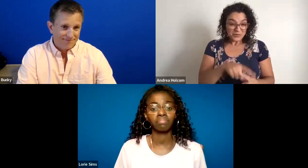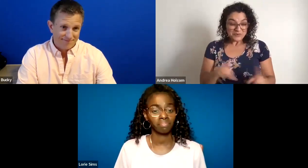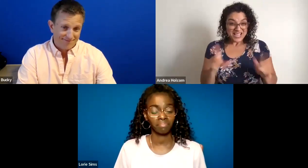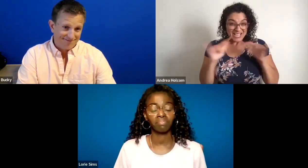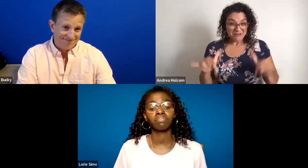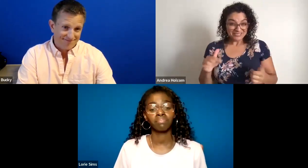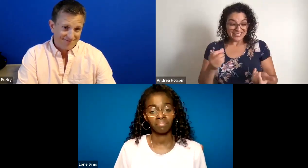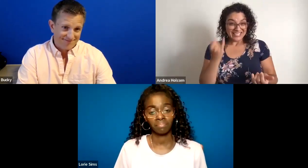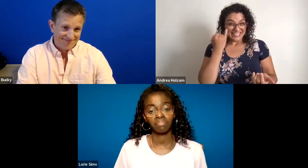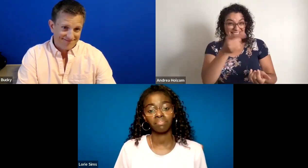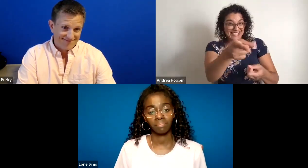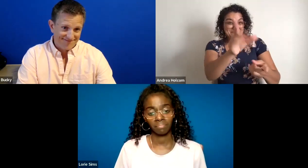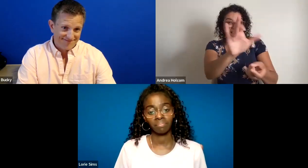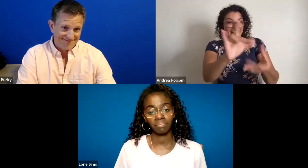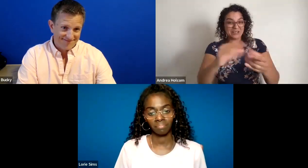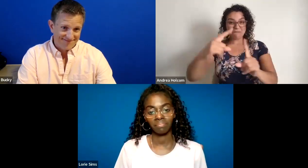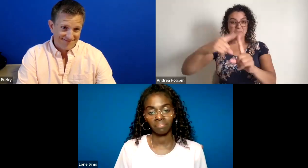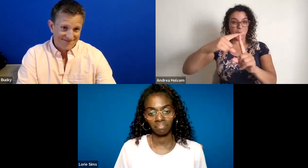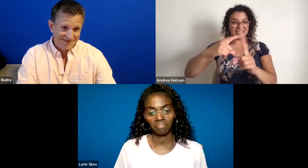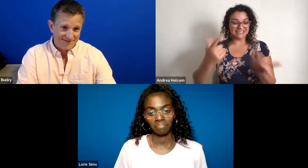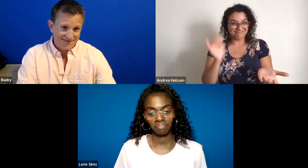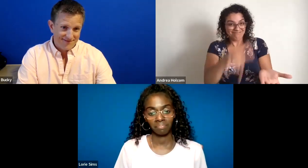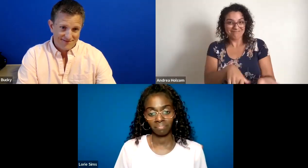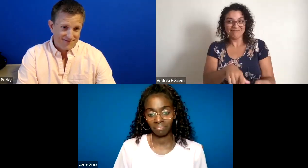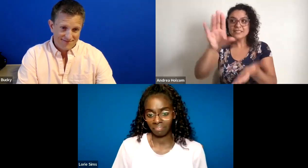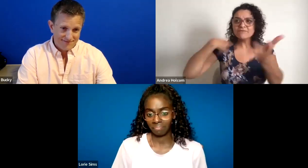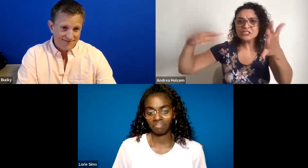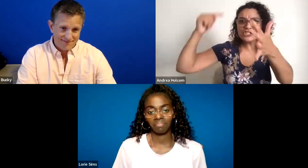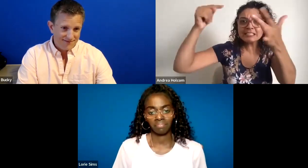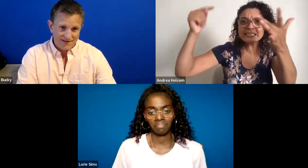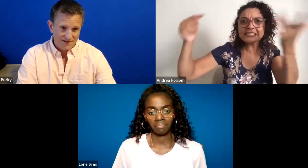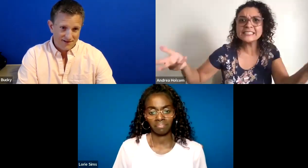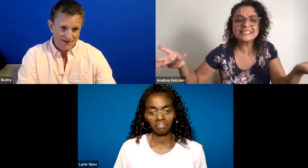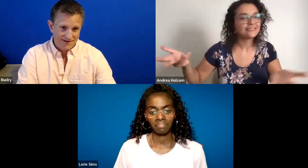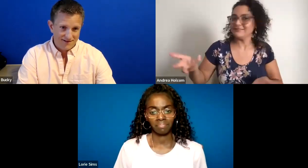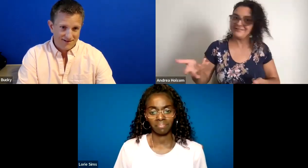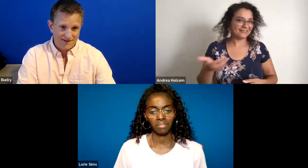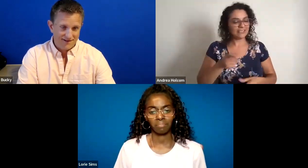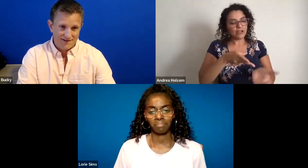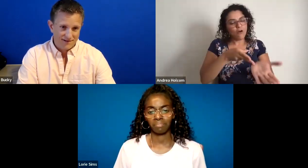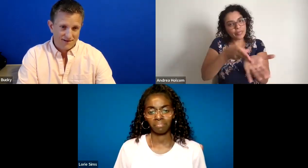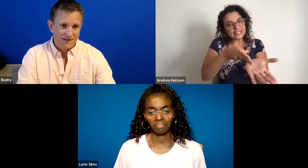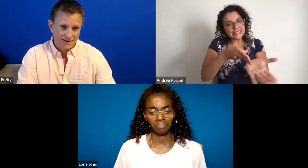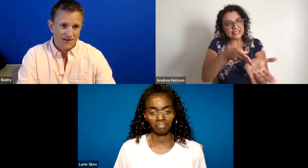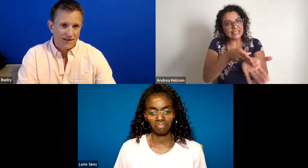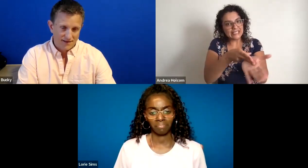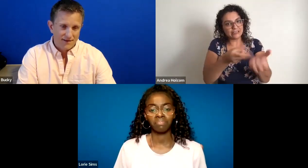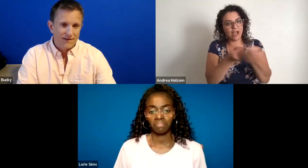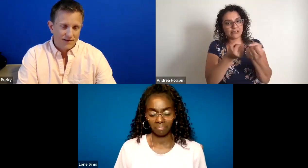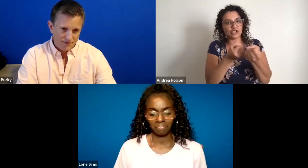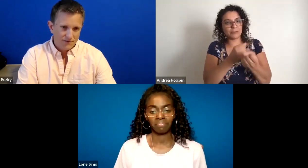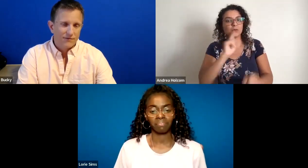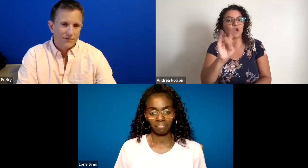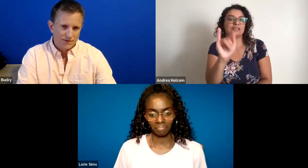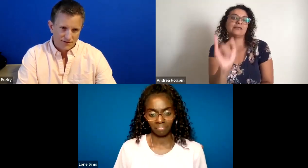doing this and that. And we're like, well, that's great. But at the same time, you know, do you just get points? Do you get brownie points for saying all the things